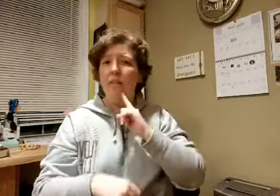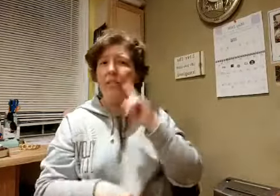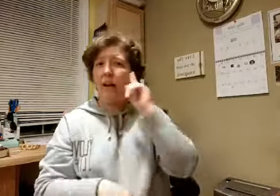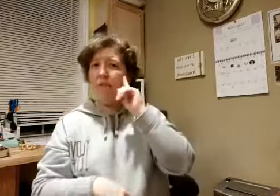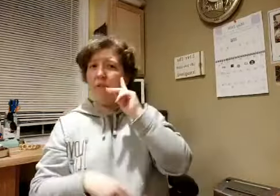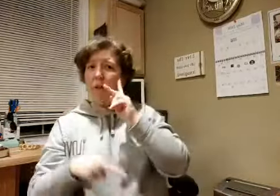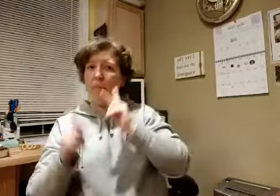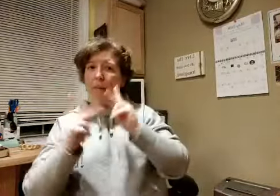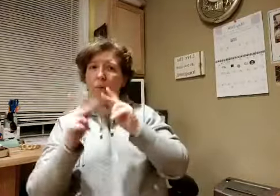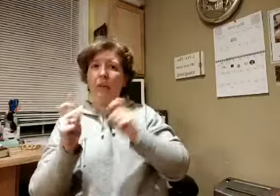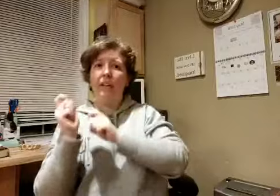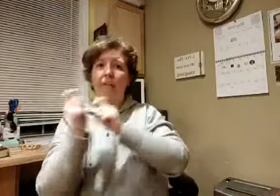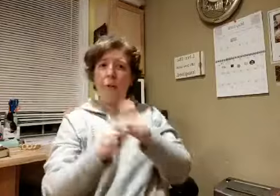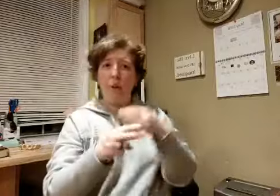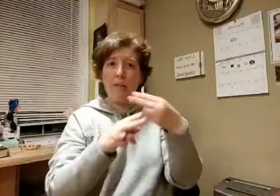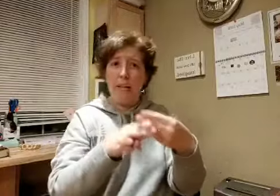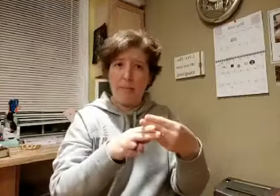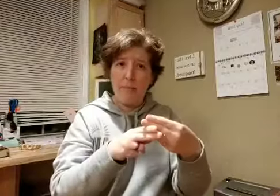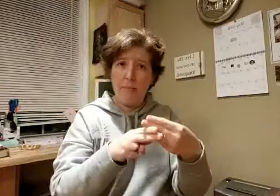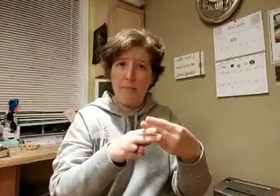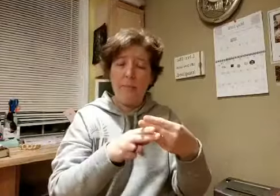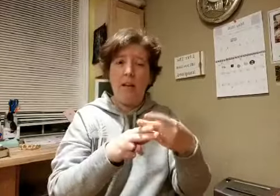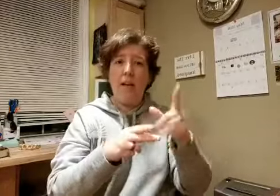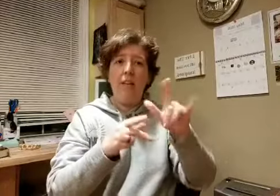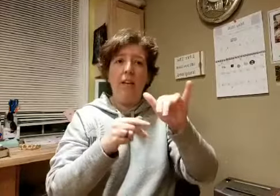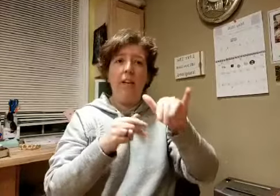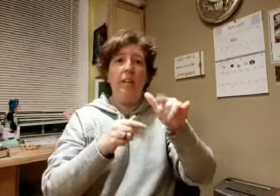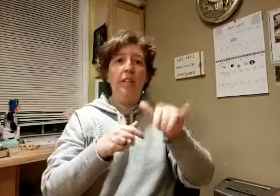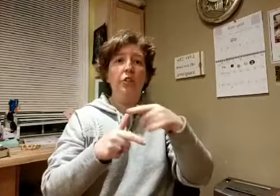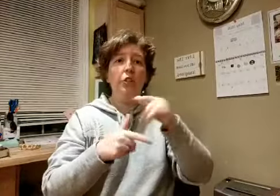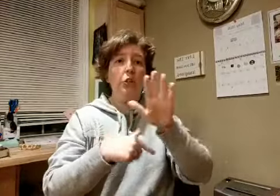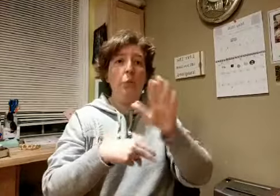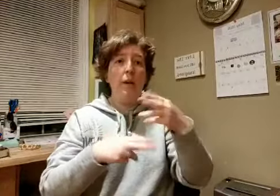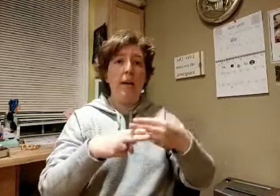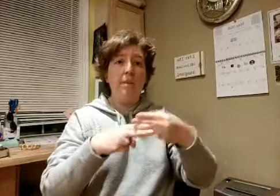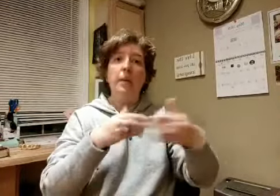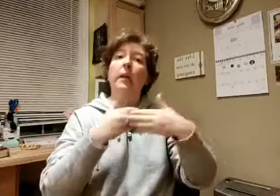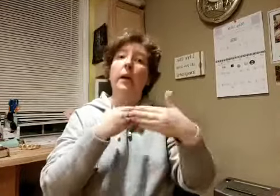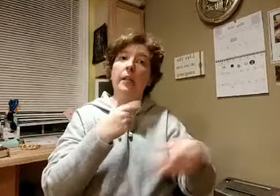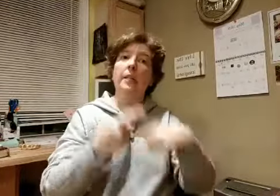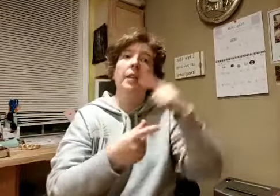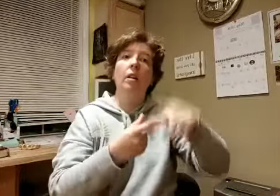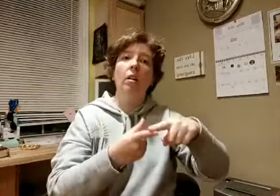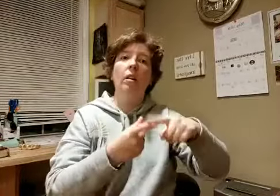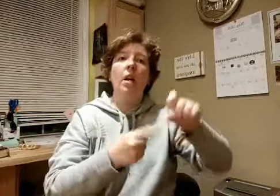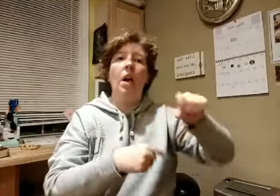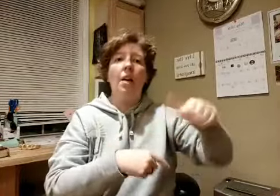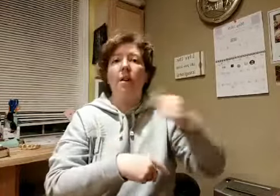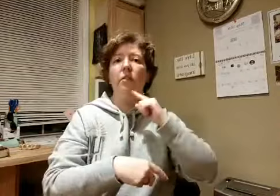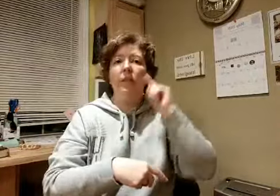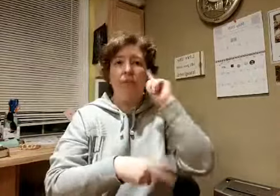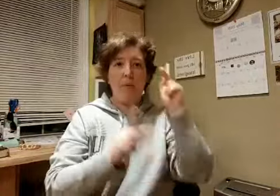deaf people give you those names, and then it's your name until another deaf